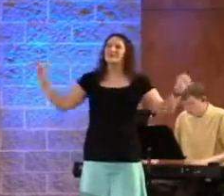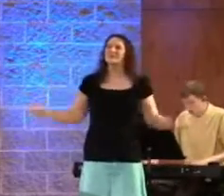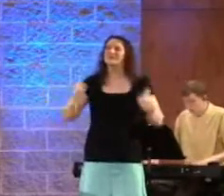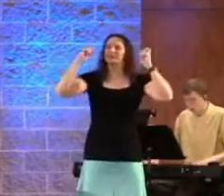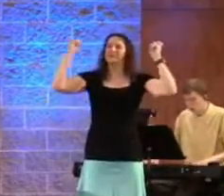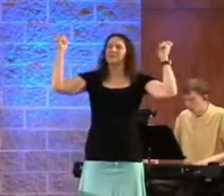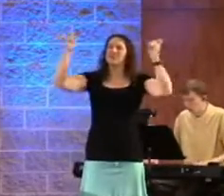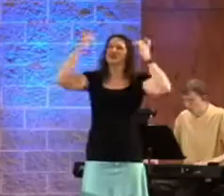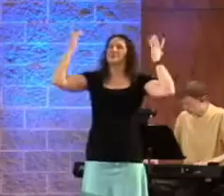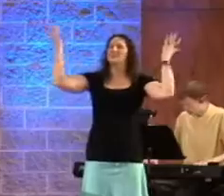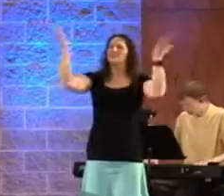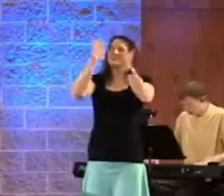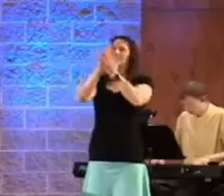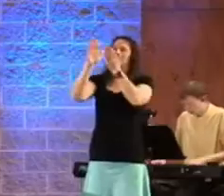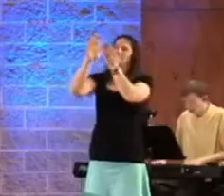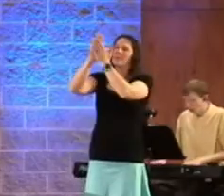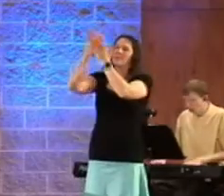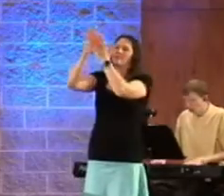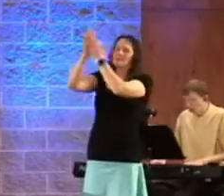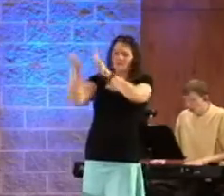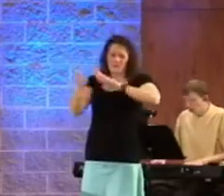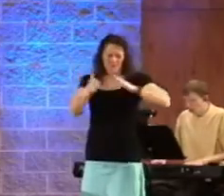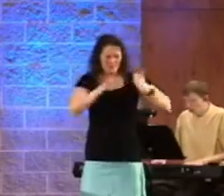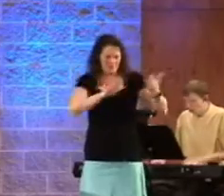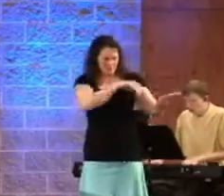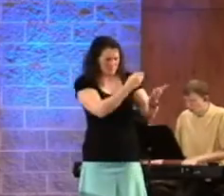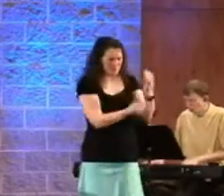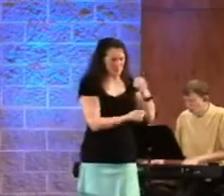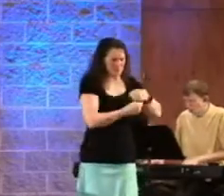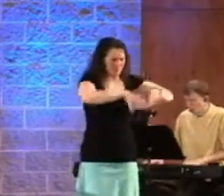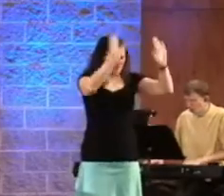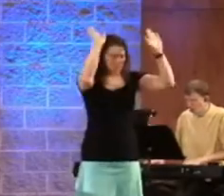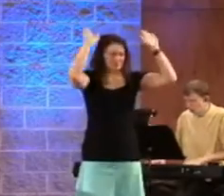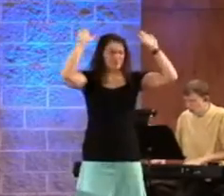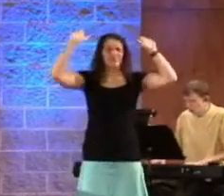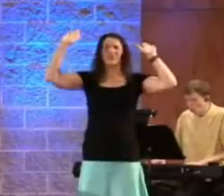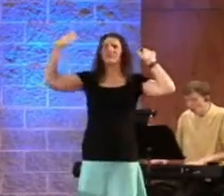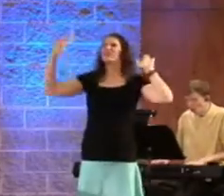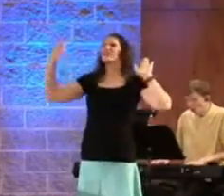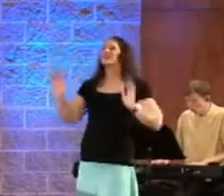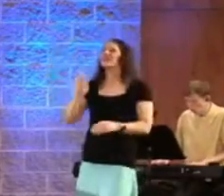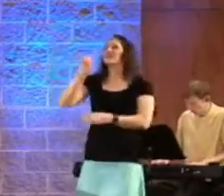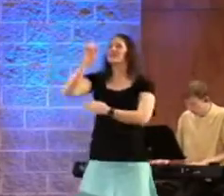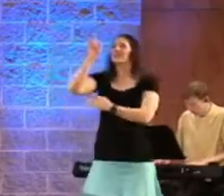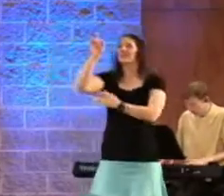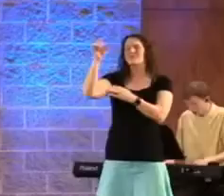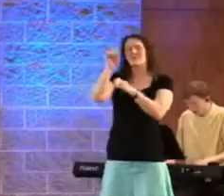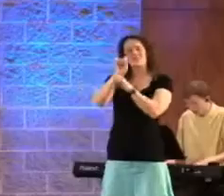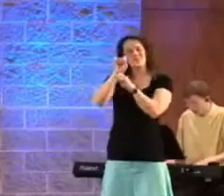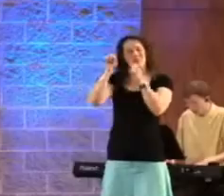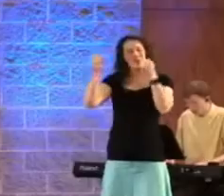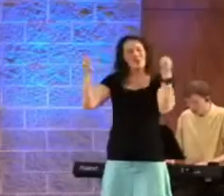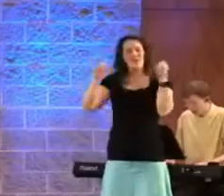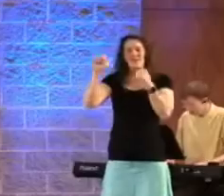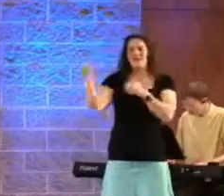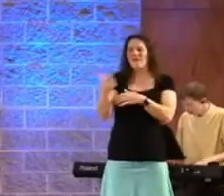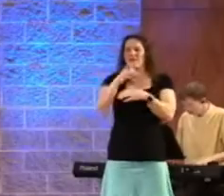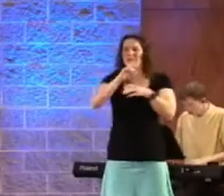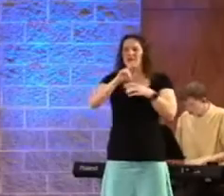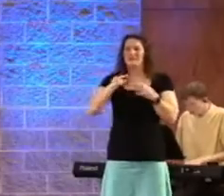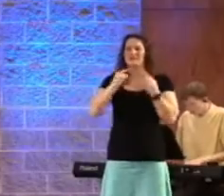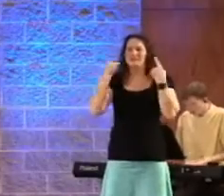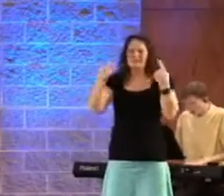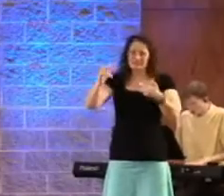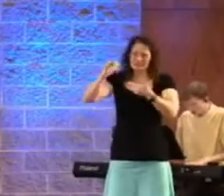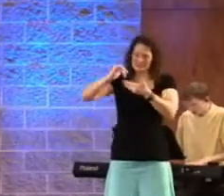Hallelujah. Death has lost its grip on me. You have broken every chain. There's